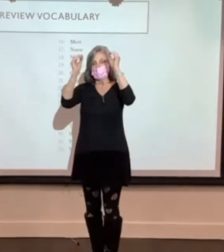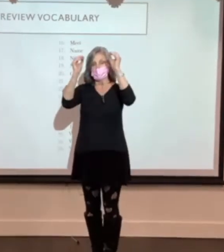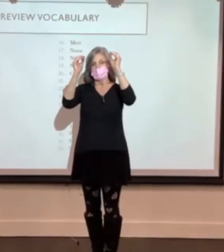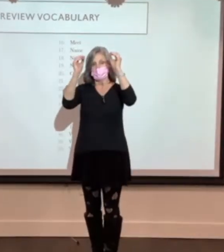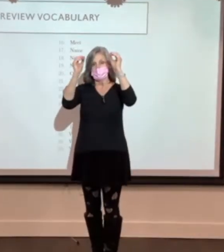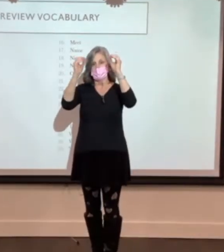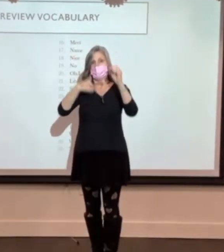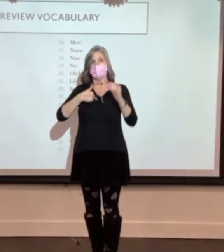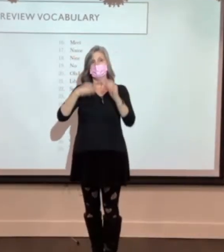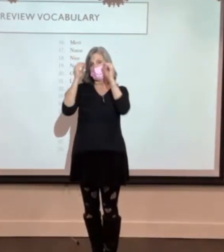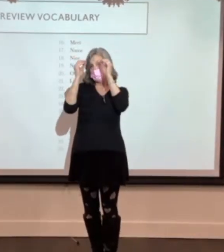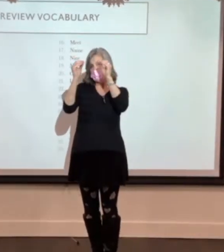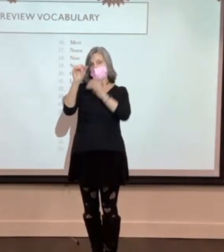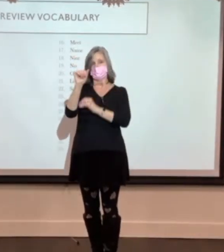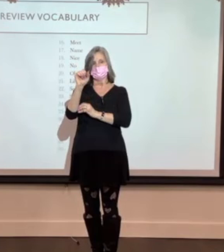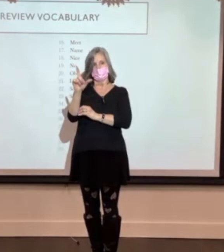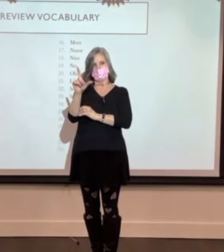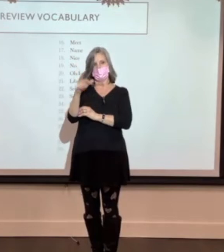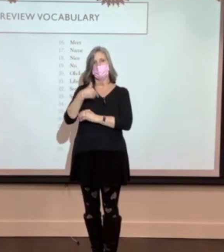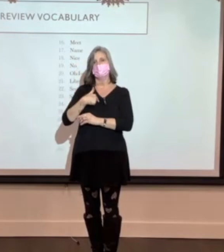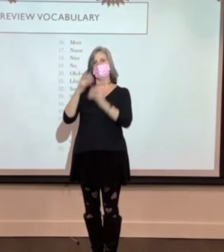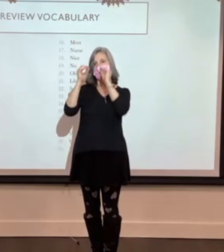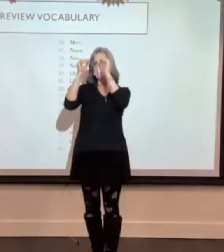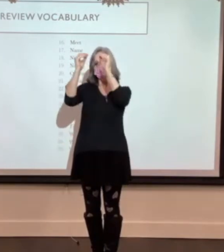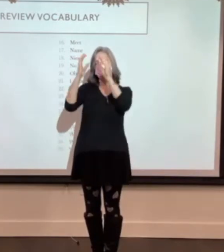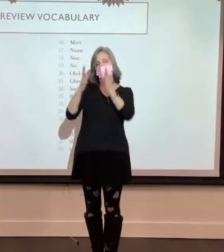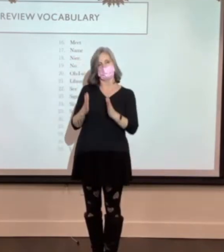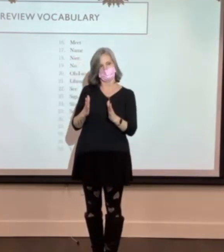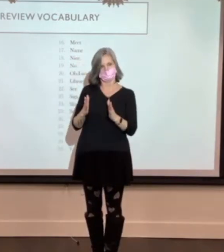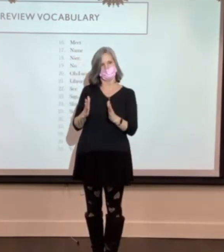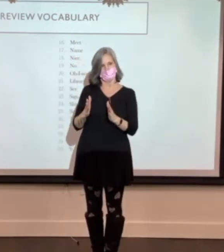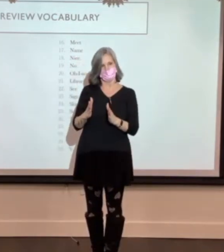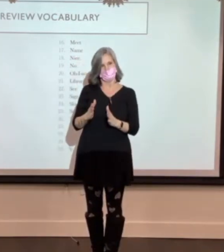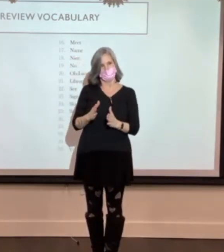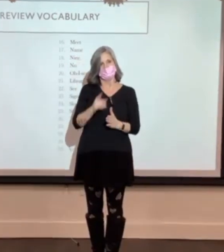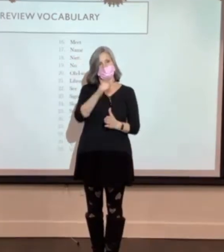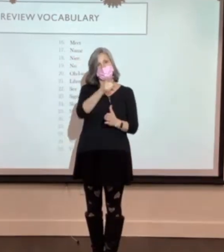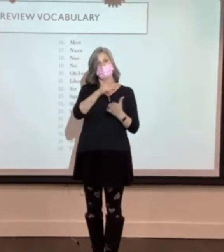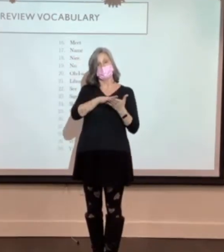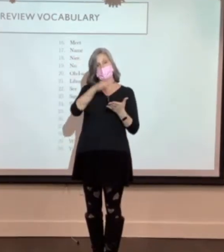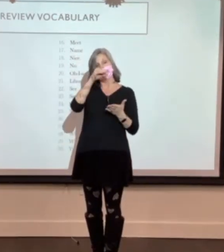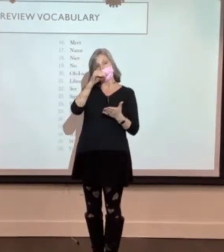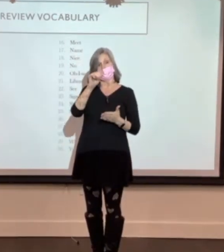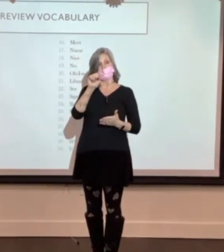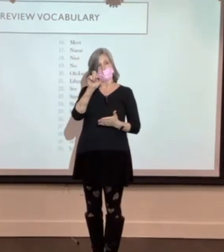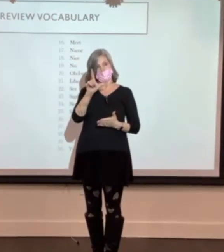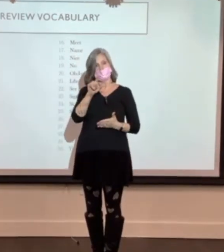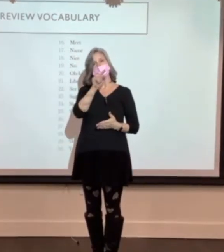teach, I teach ASL, I am a teacher. You guys are learning ASL, you